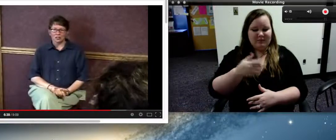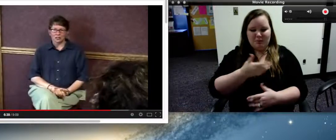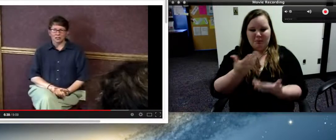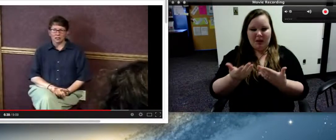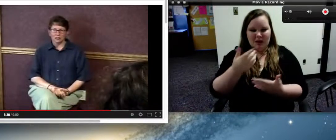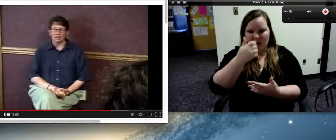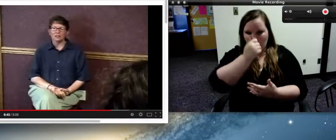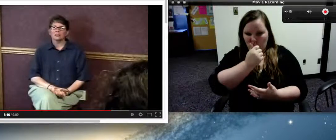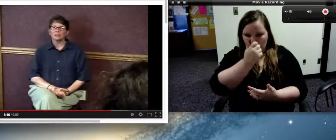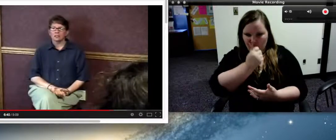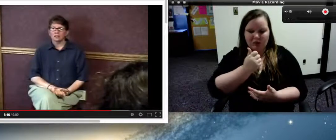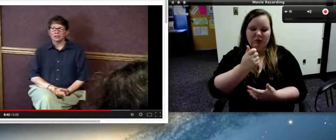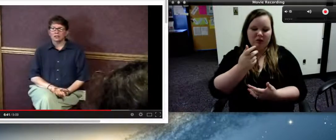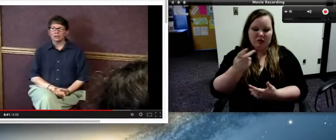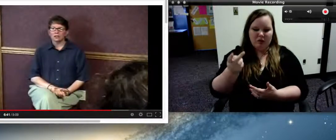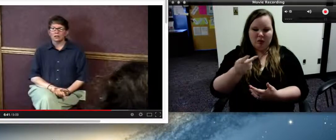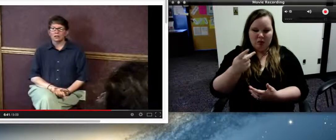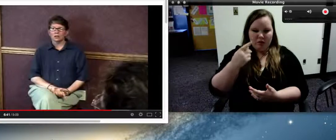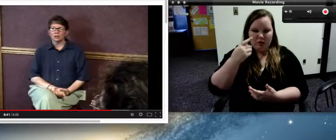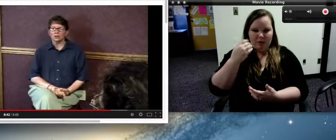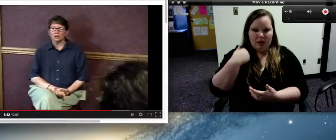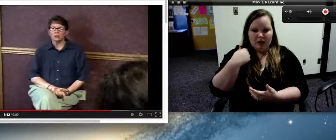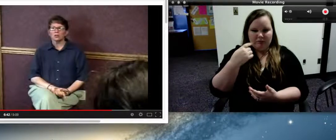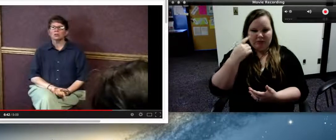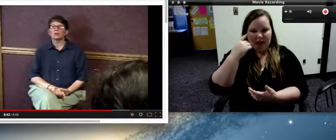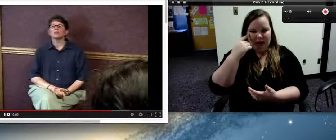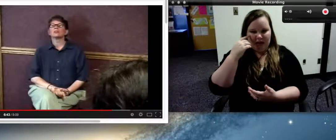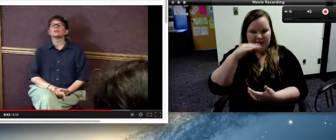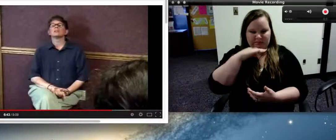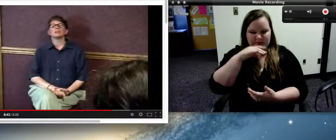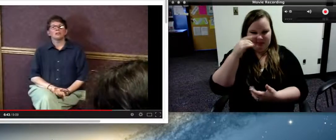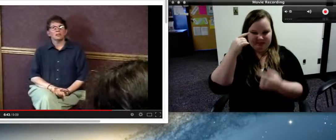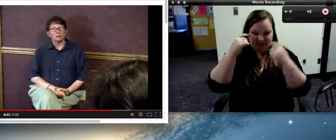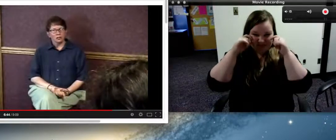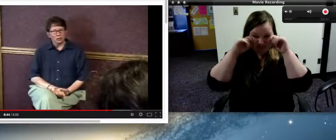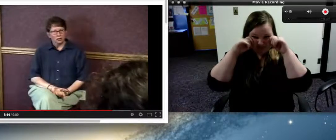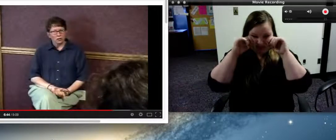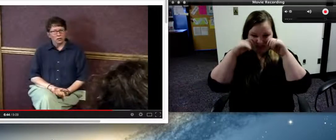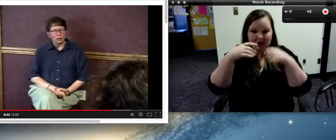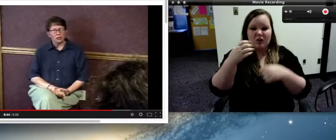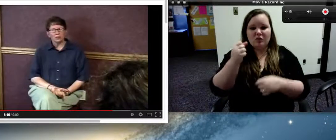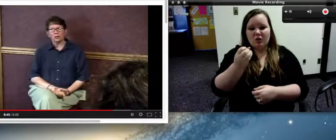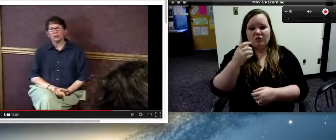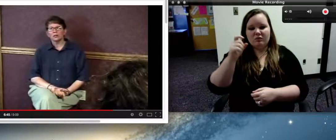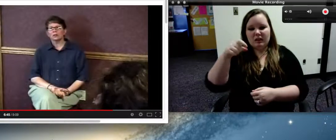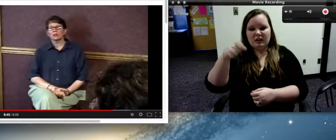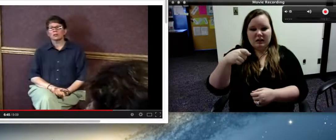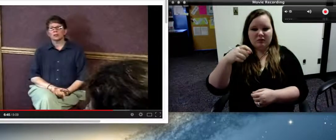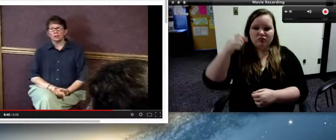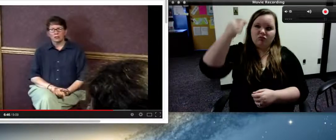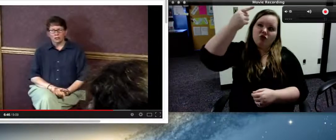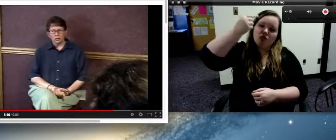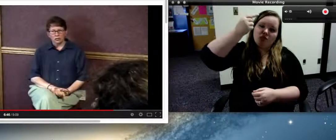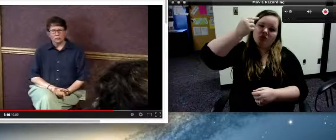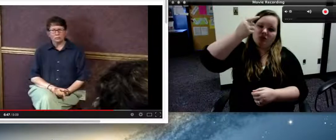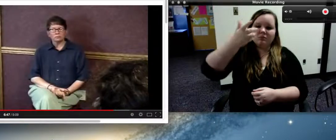both had really runny eyes, and we had to get some drops to put in their eyes and stuff. Then they both got